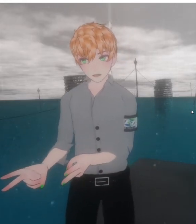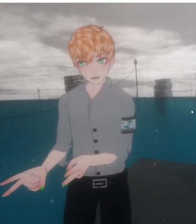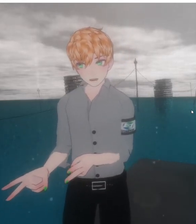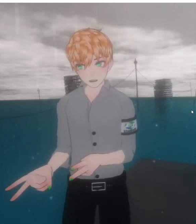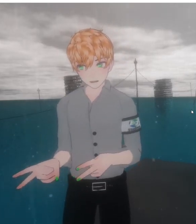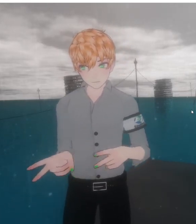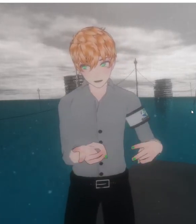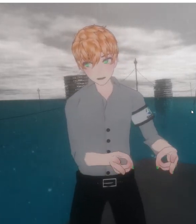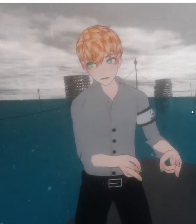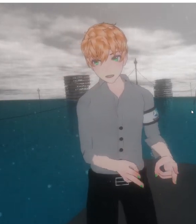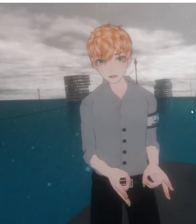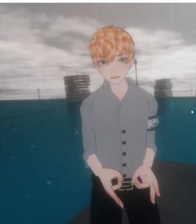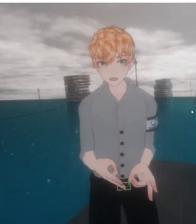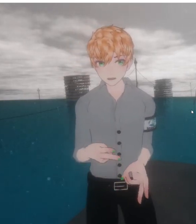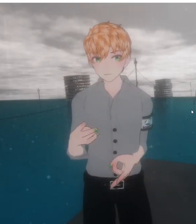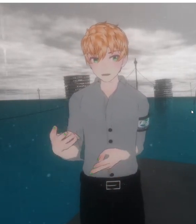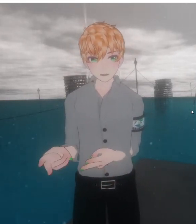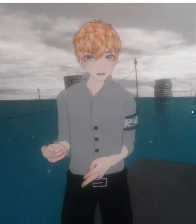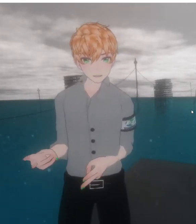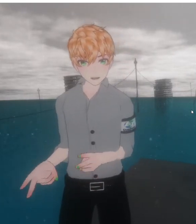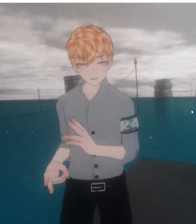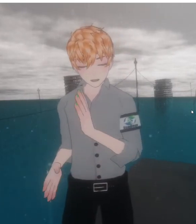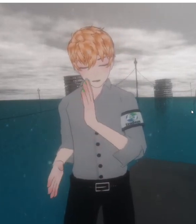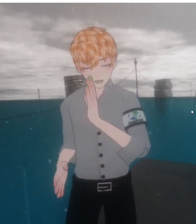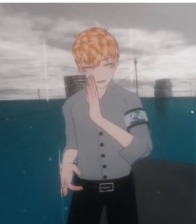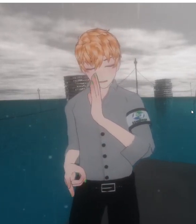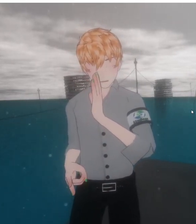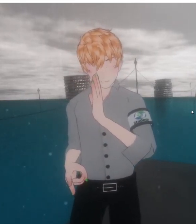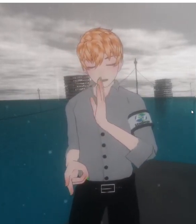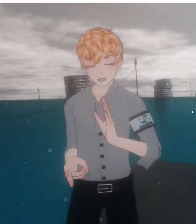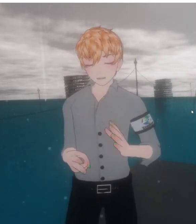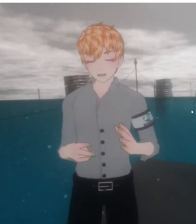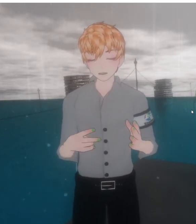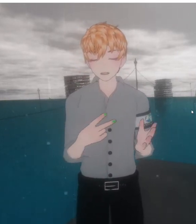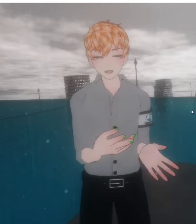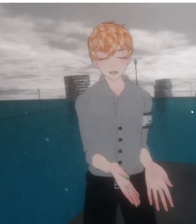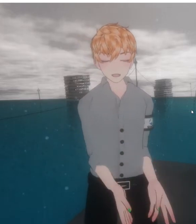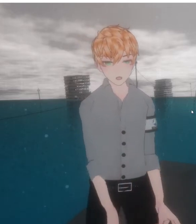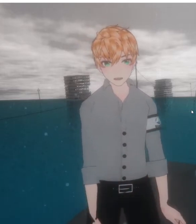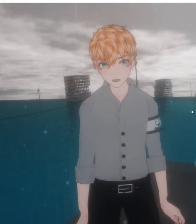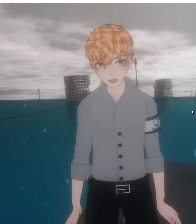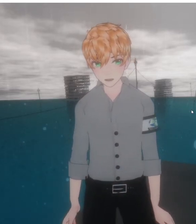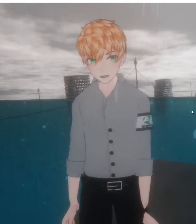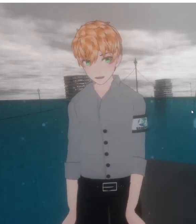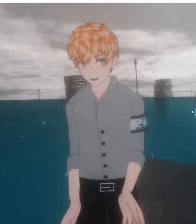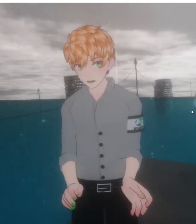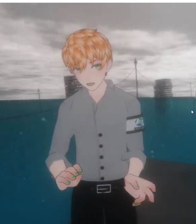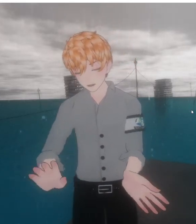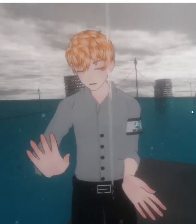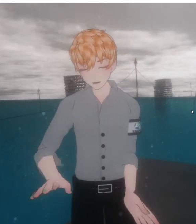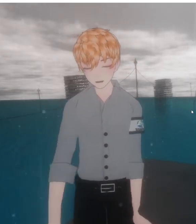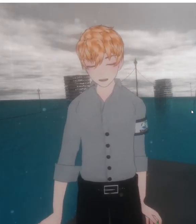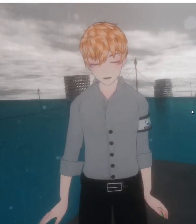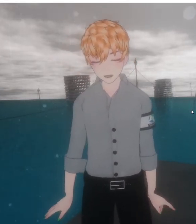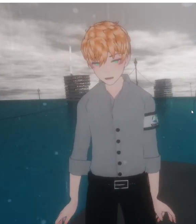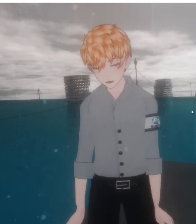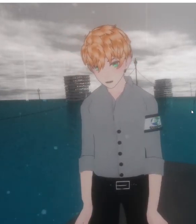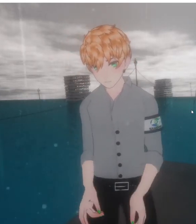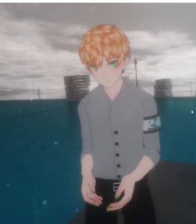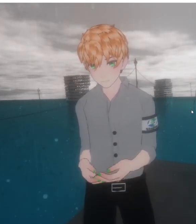English, and then putting that into sign language, which that's a difficult process. And that's something that could go into a longer discussion, but I'm just briefly touching on here,